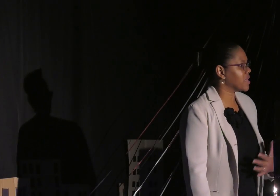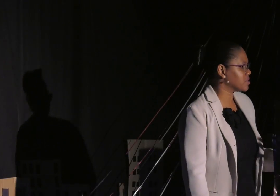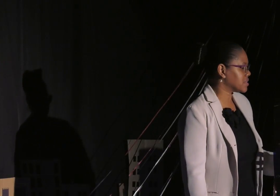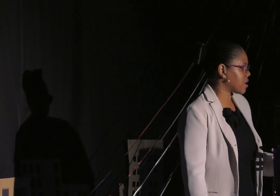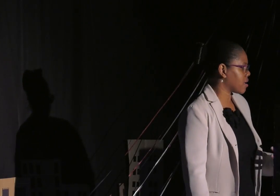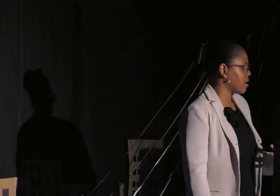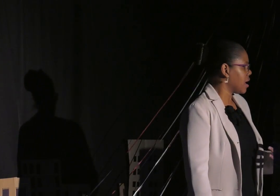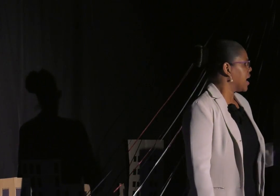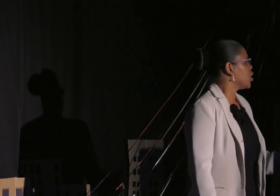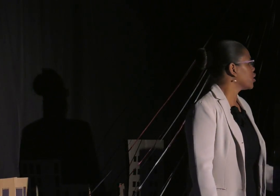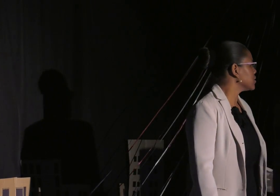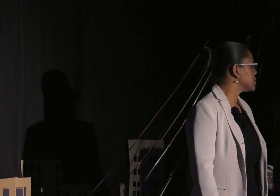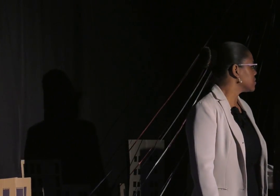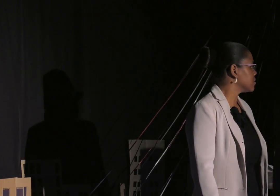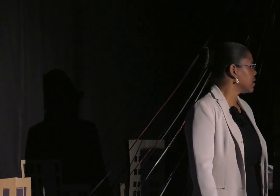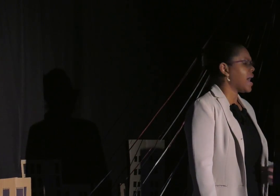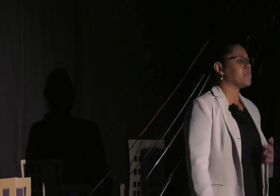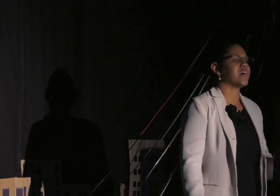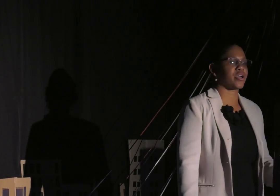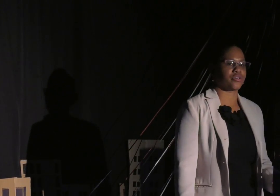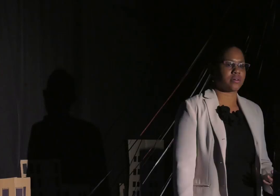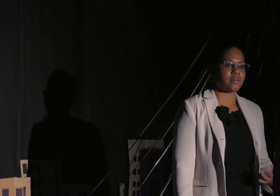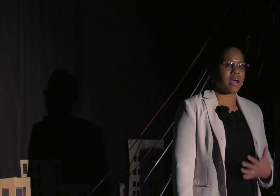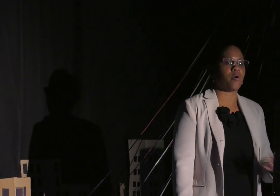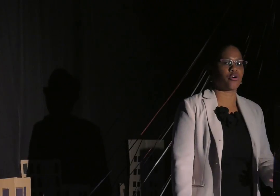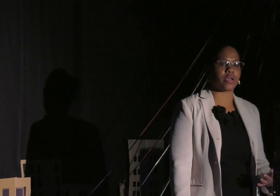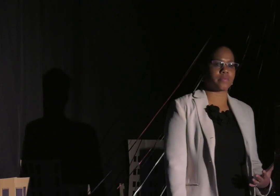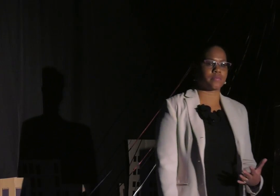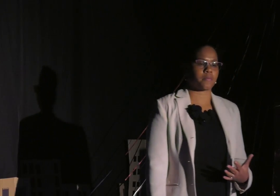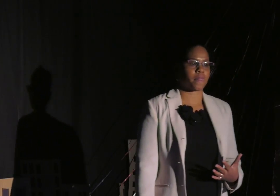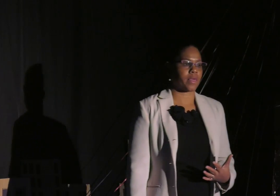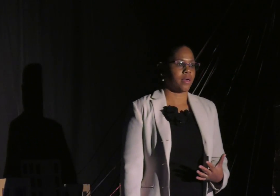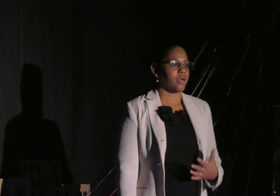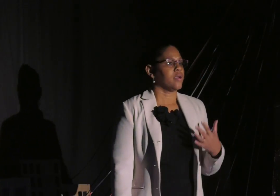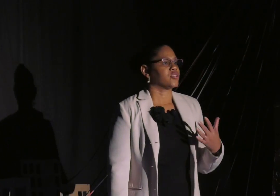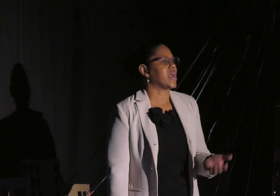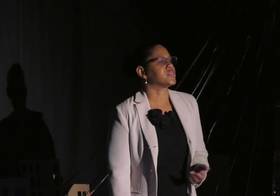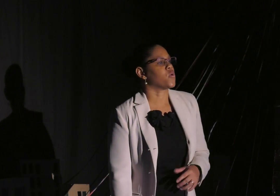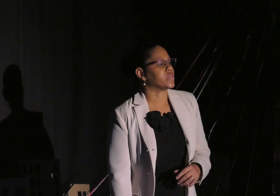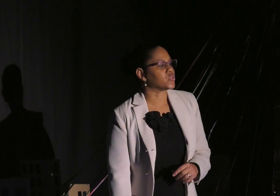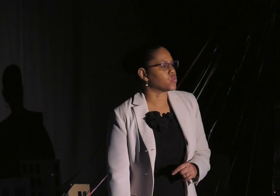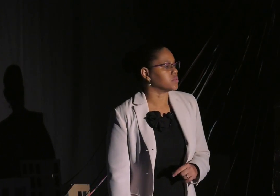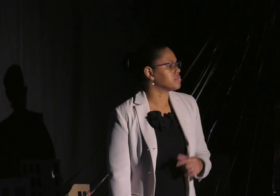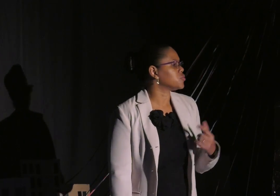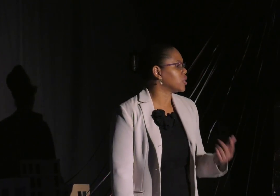be able to say, it hurts, I'm tired, I'm hungry? She had to go away to school to